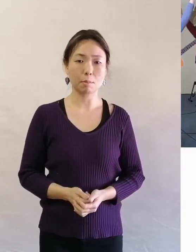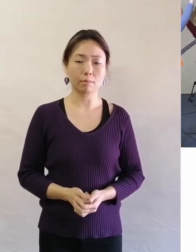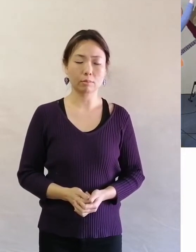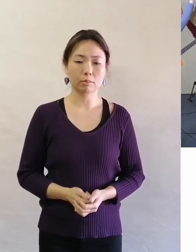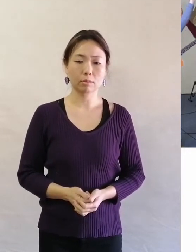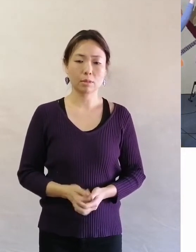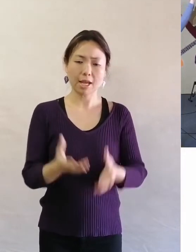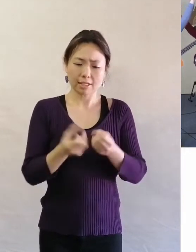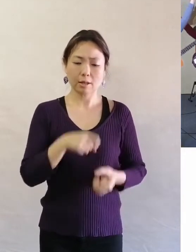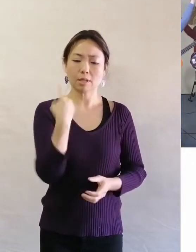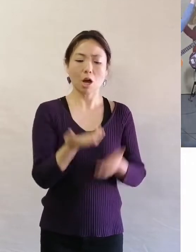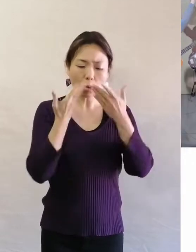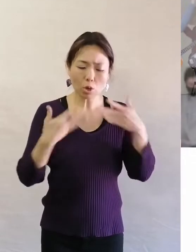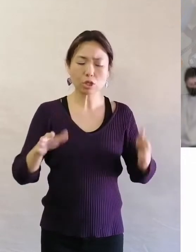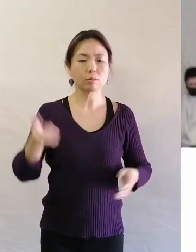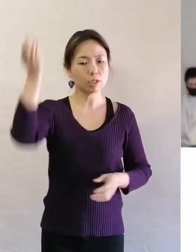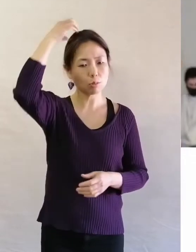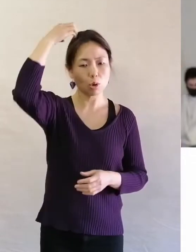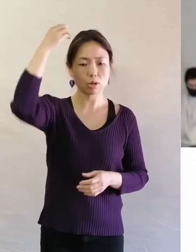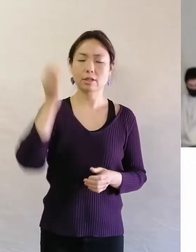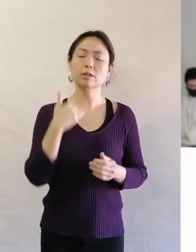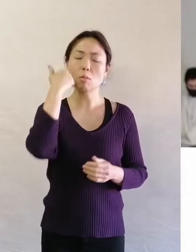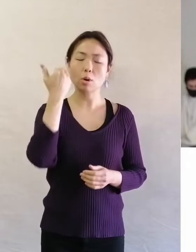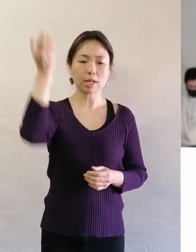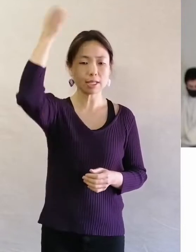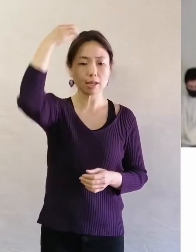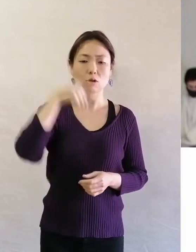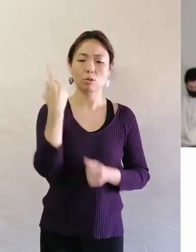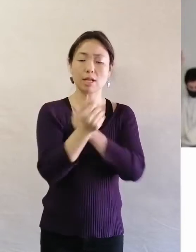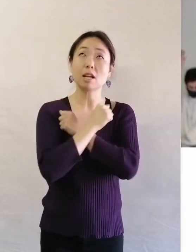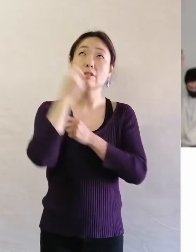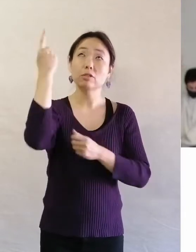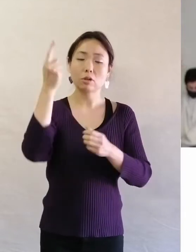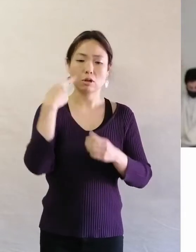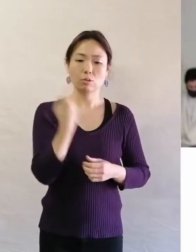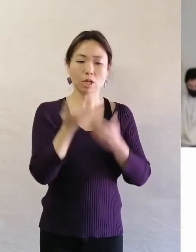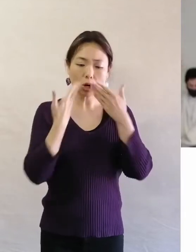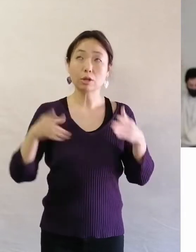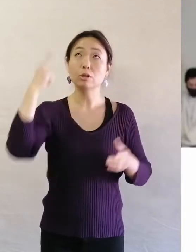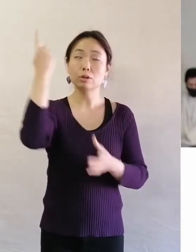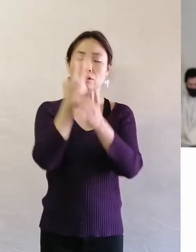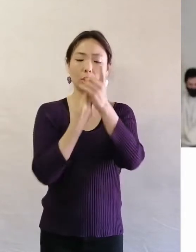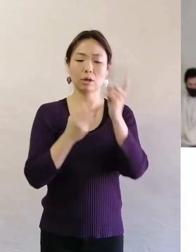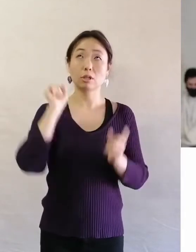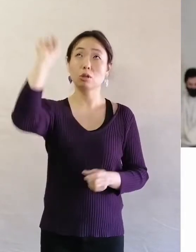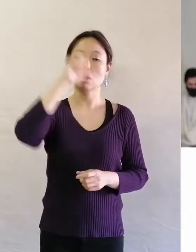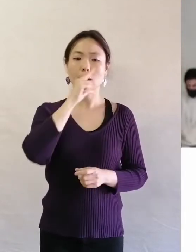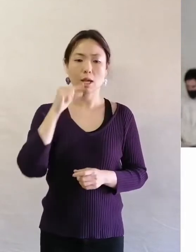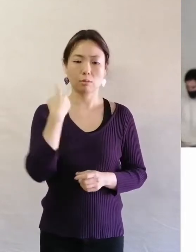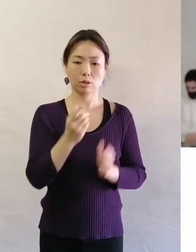So will you accept our worship this morning, King? We love you and we want to honor you, God. In your name we pray.